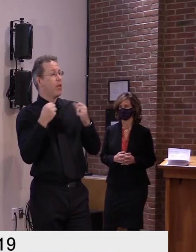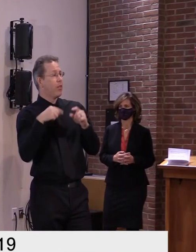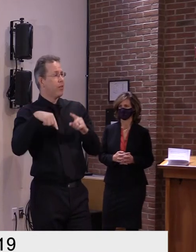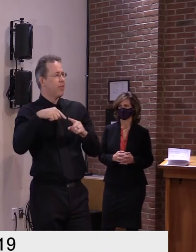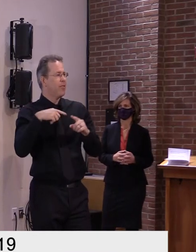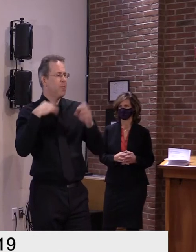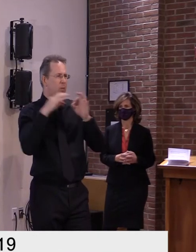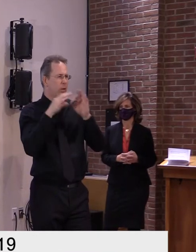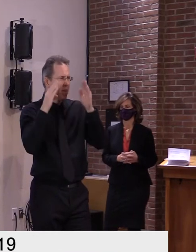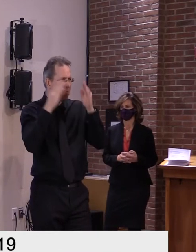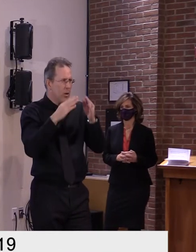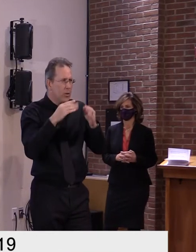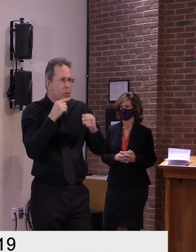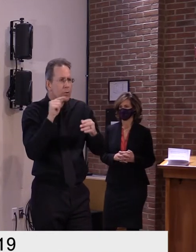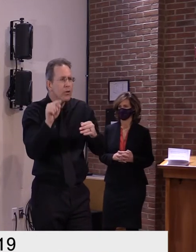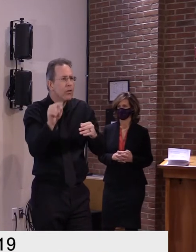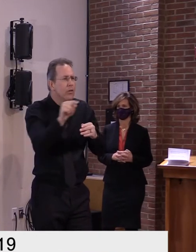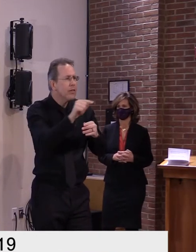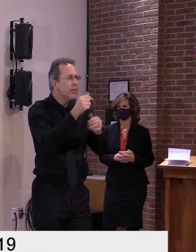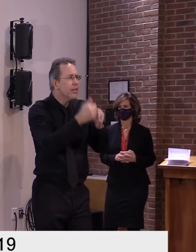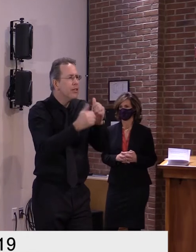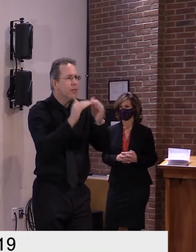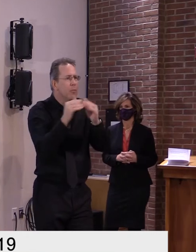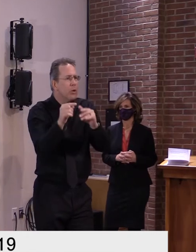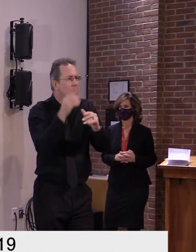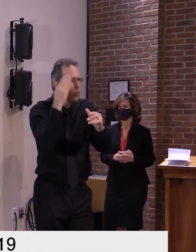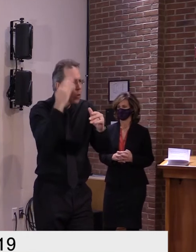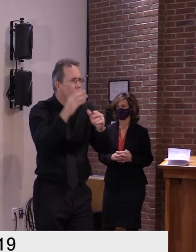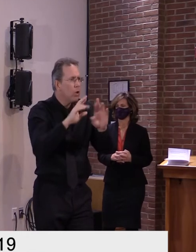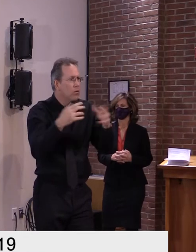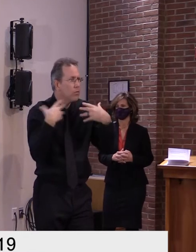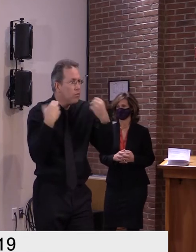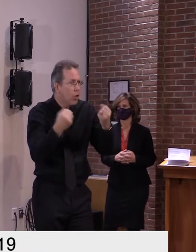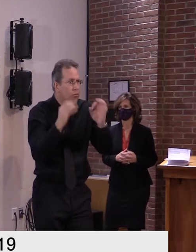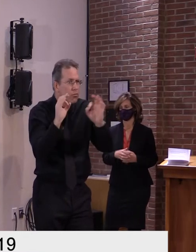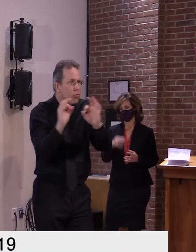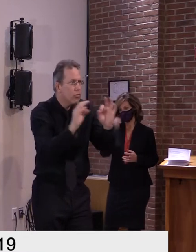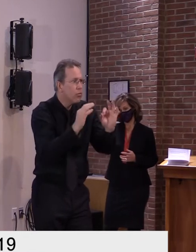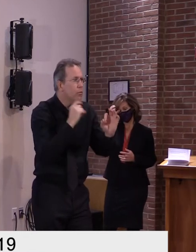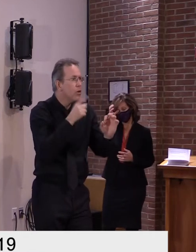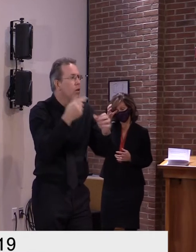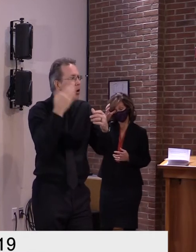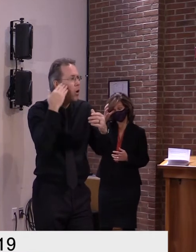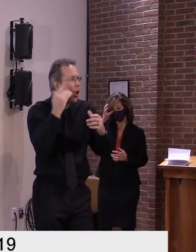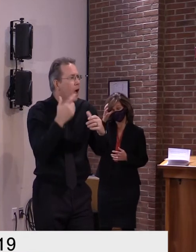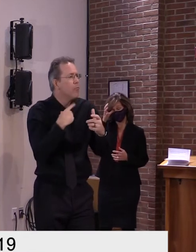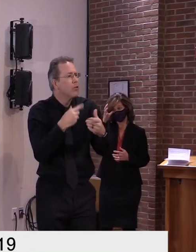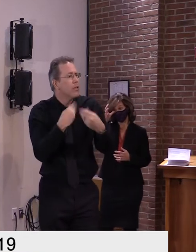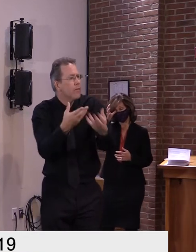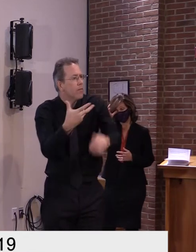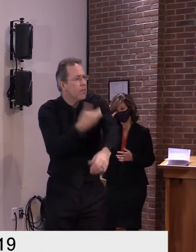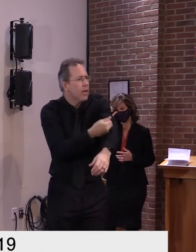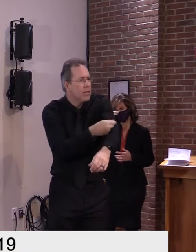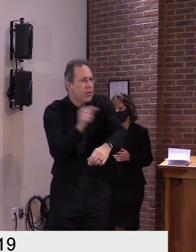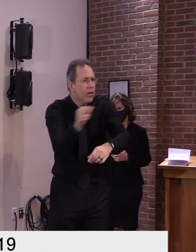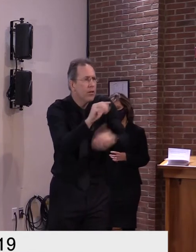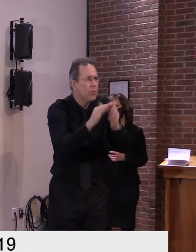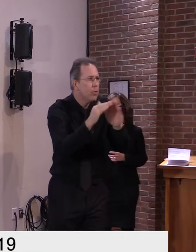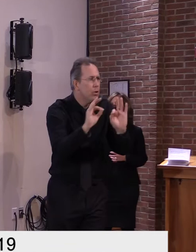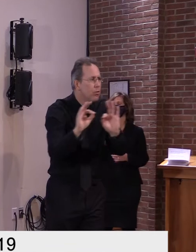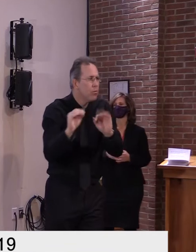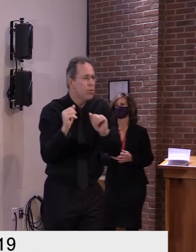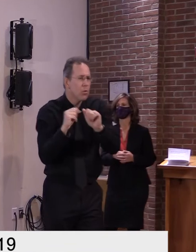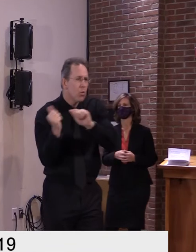the uptake of the vaccine is as high as we would want it across all populations, across all ethnicity and